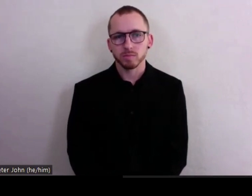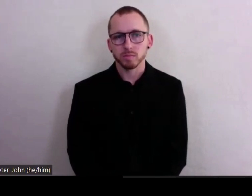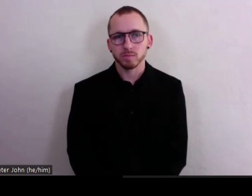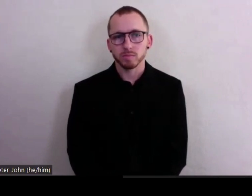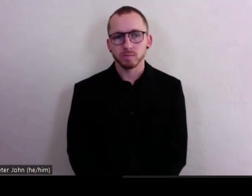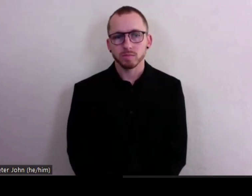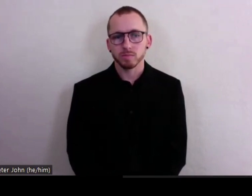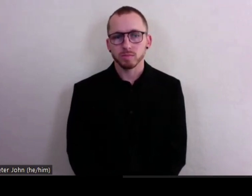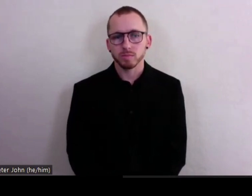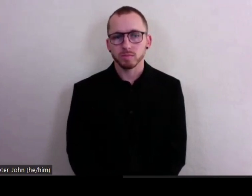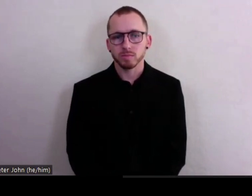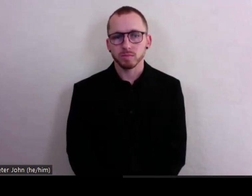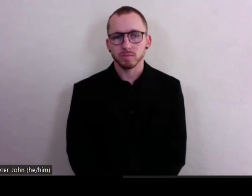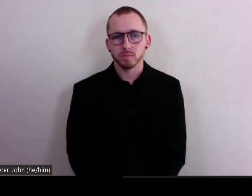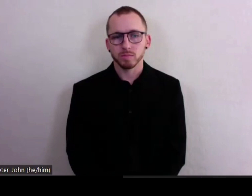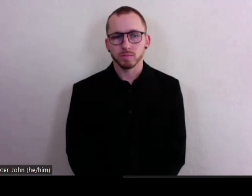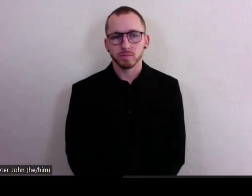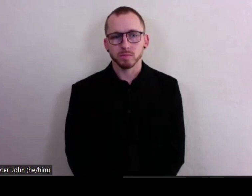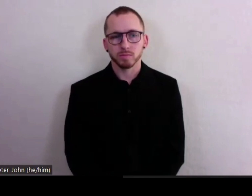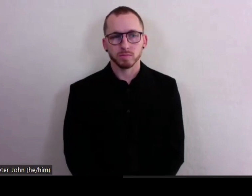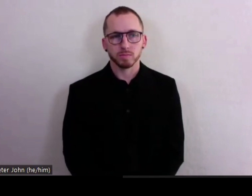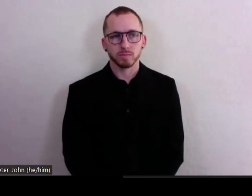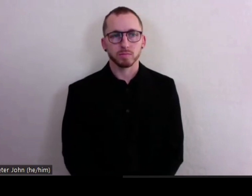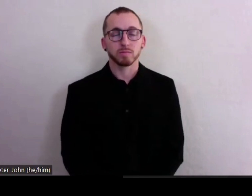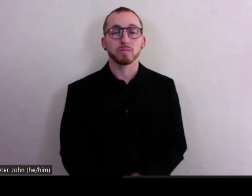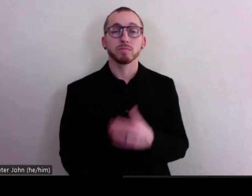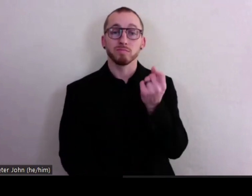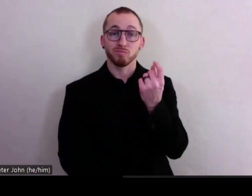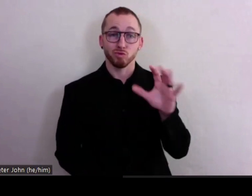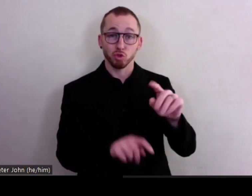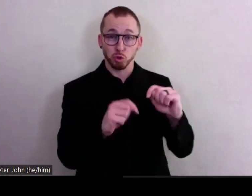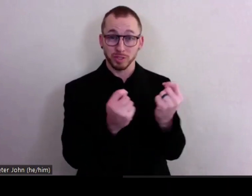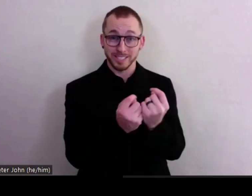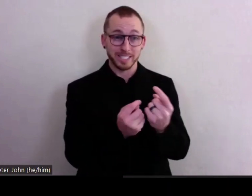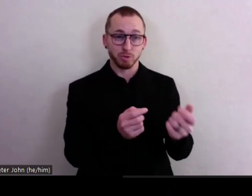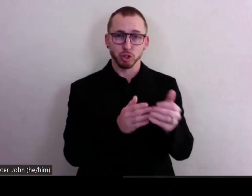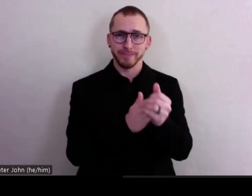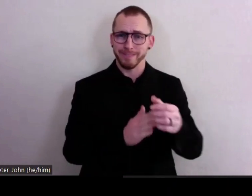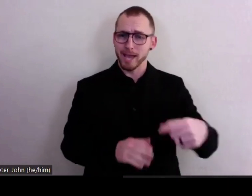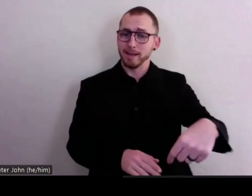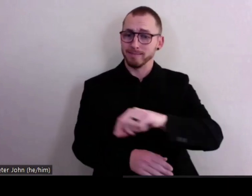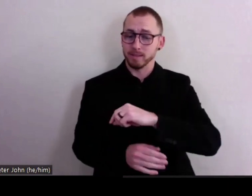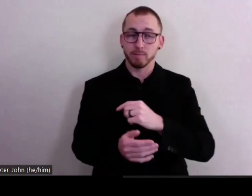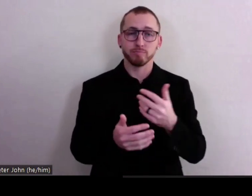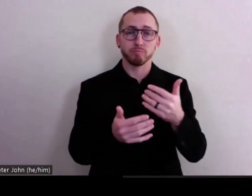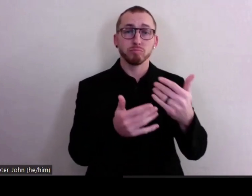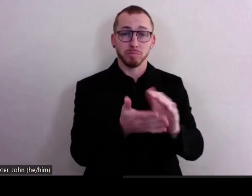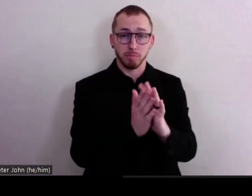team to be all trauma certified. Lesa Lee's leadership, clinical